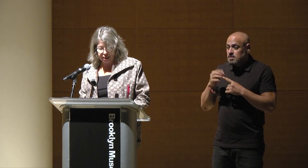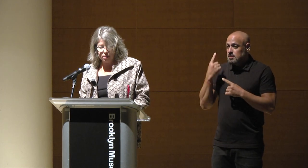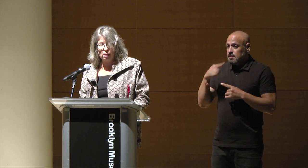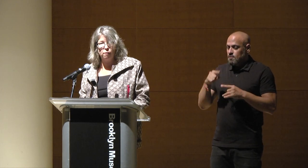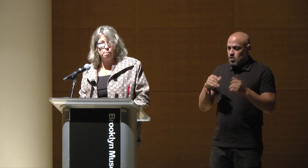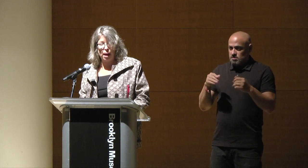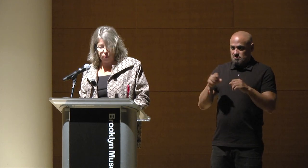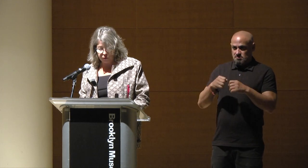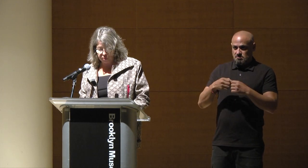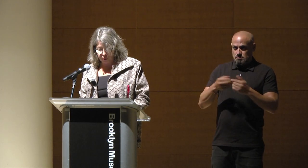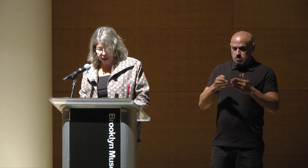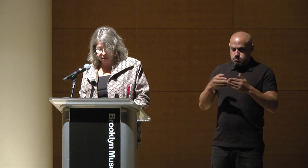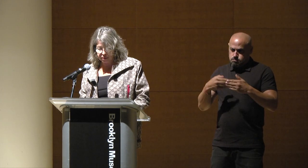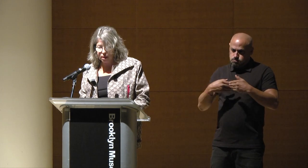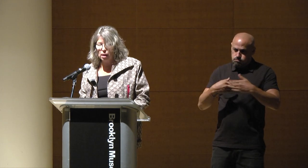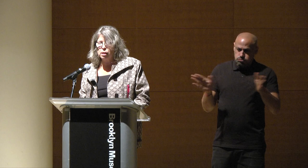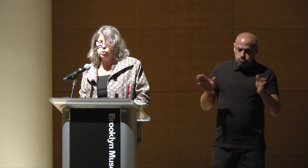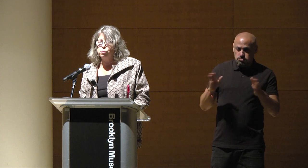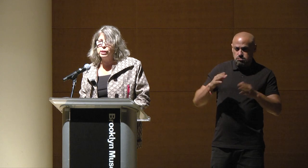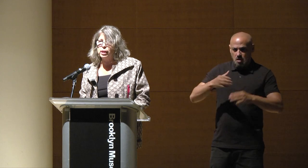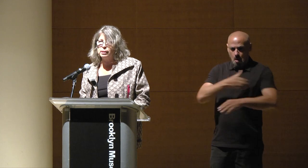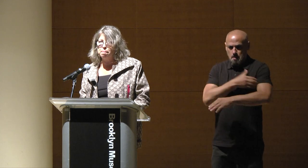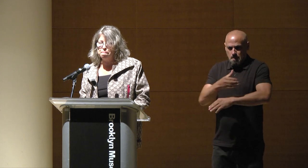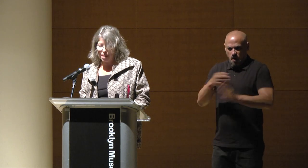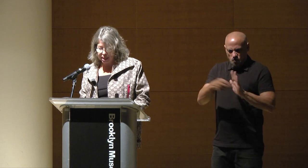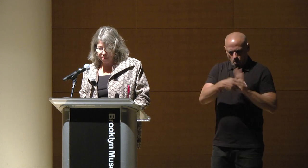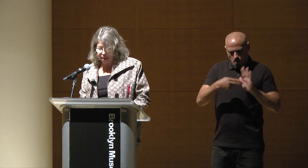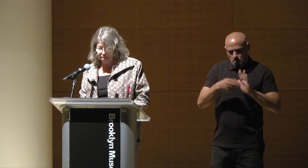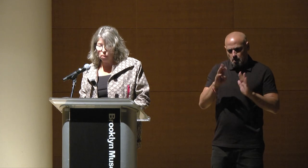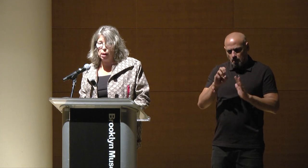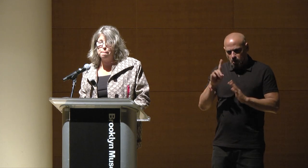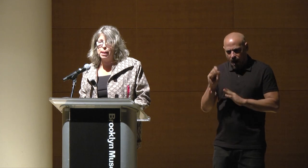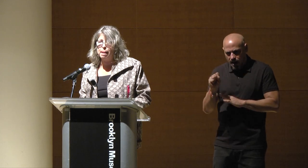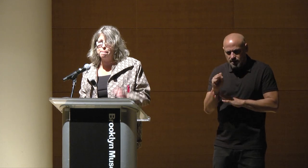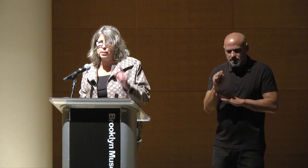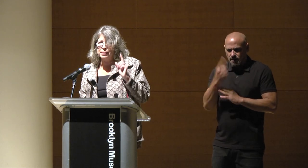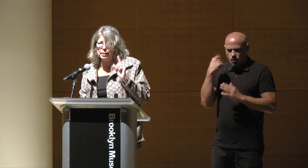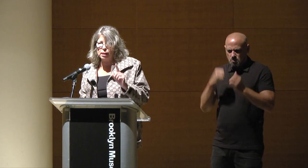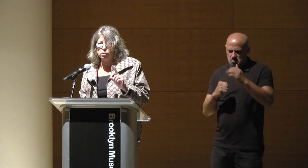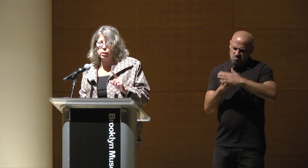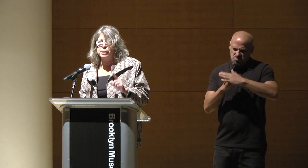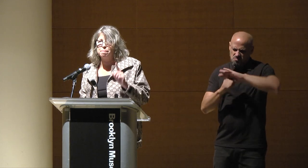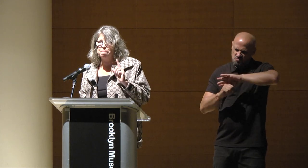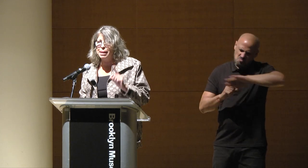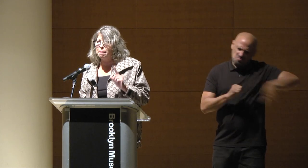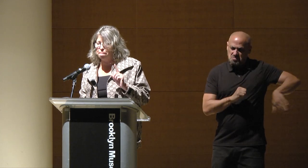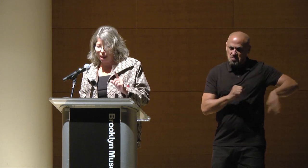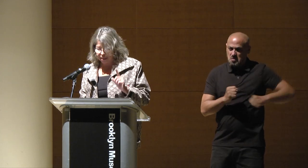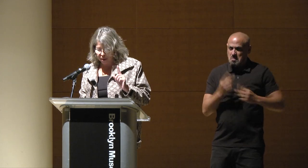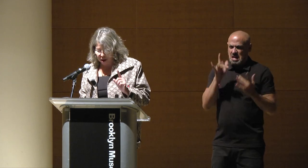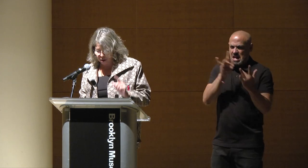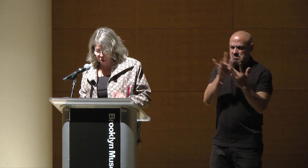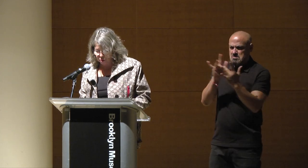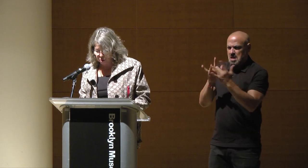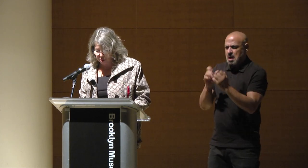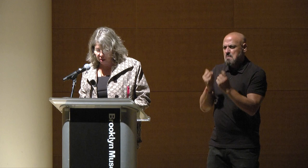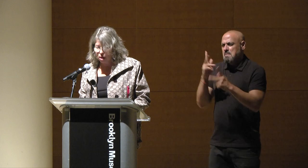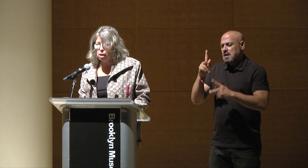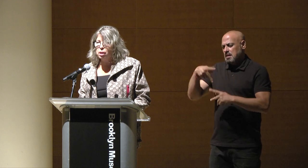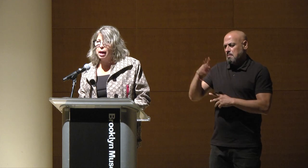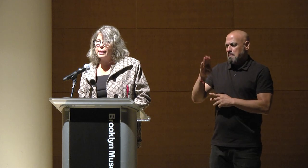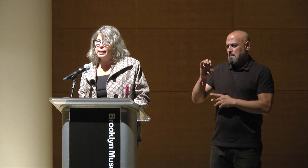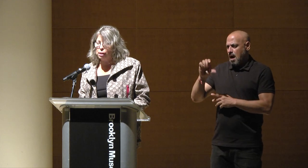open the gates of powerful brands to reach as many people, but in particular, as many BIPOC